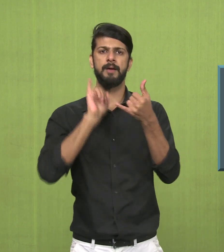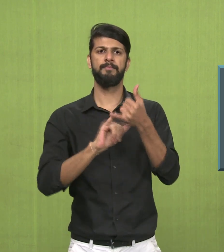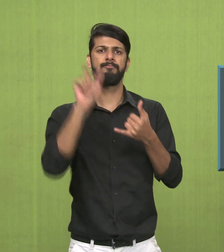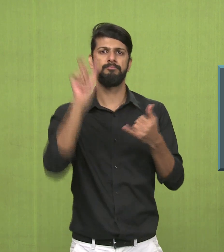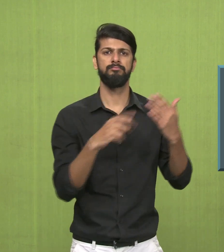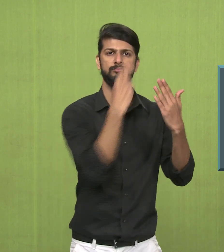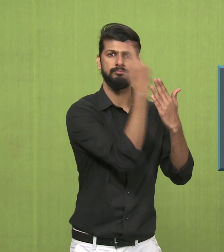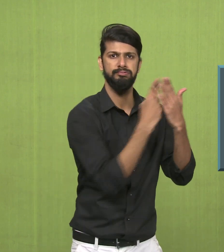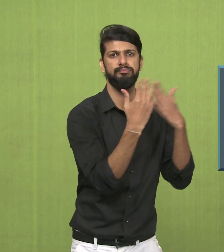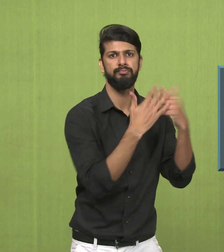Artist Amrita Shergill.